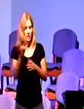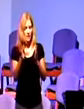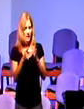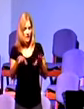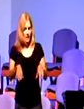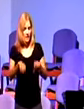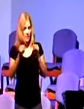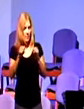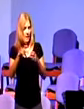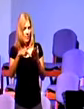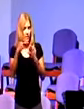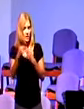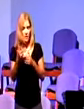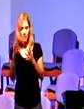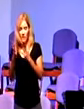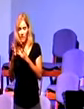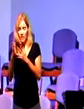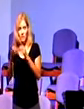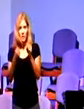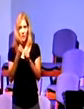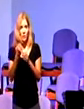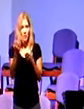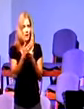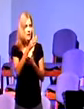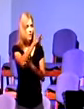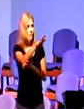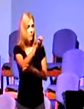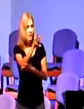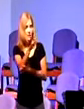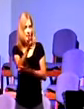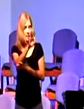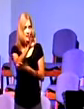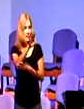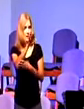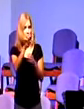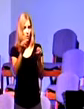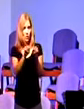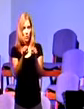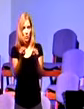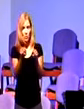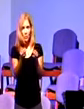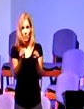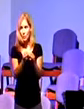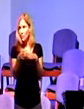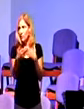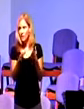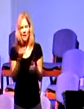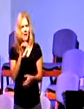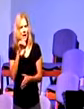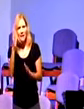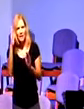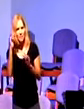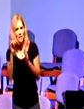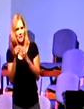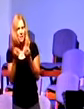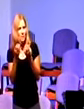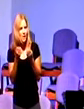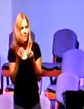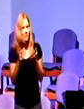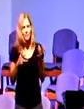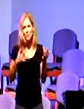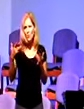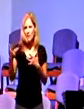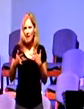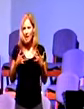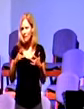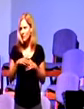And my freshman year, we ended up collecting 469 shoeboxes. I did not expect that many boxes, but I was so